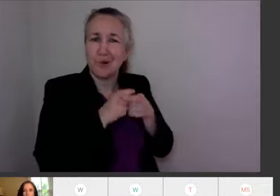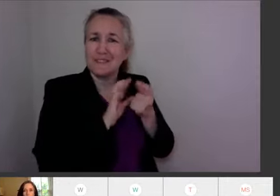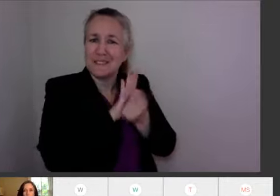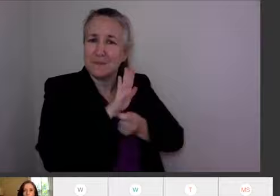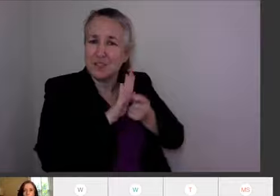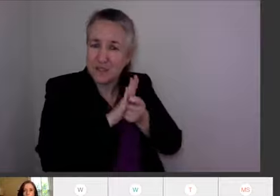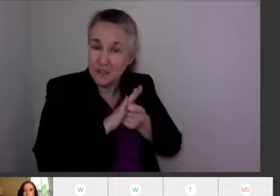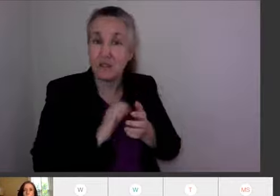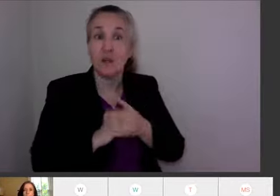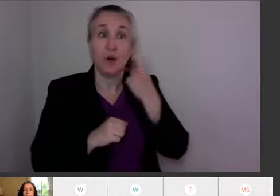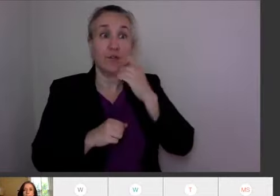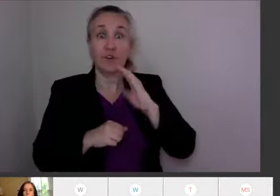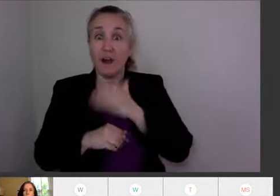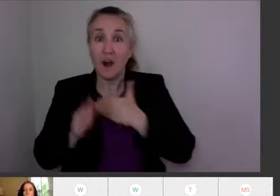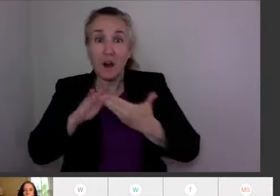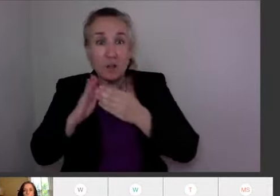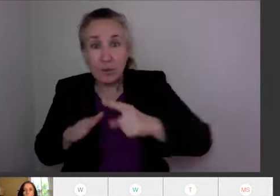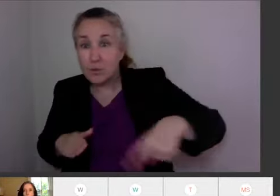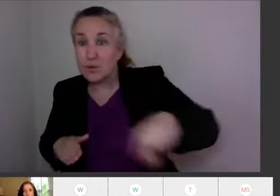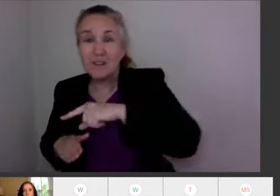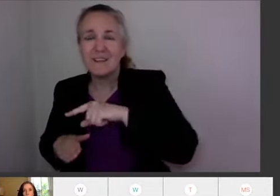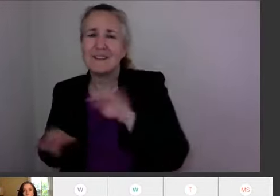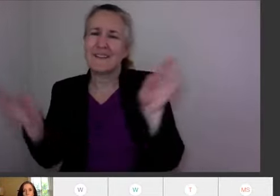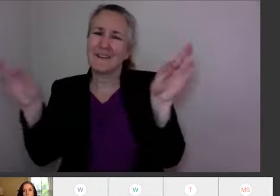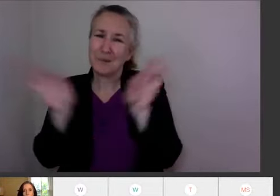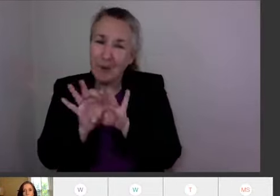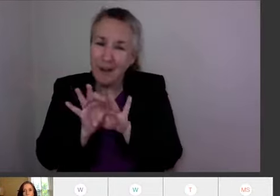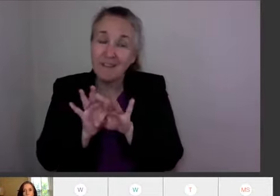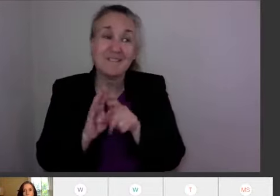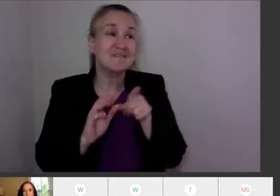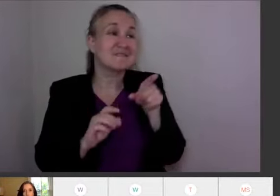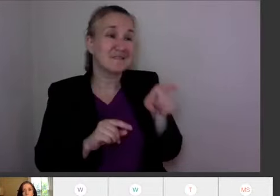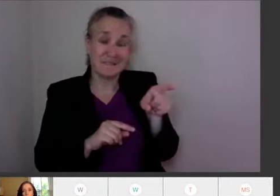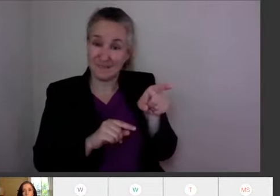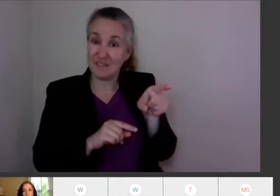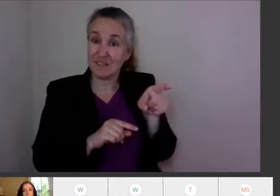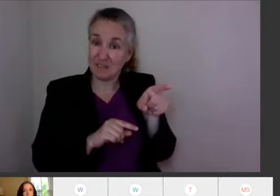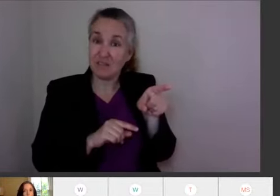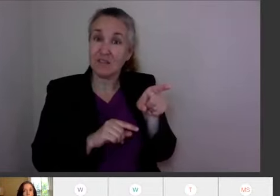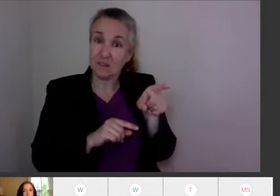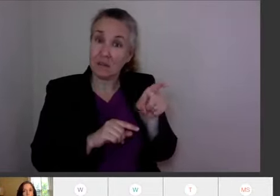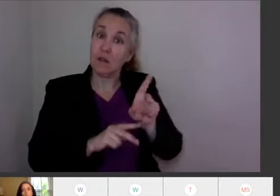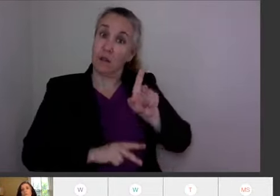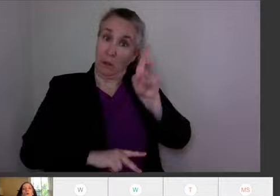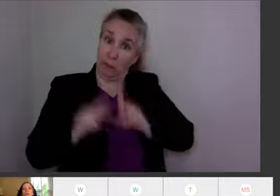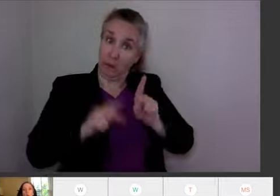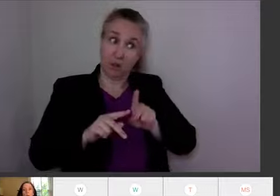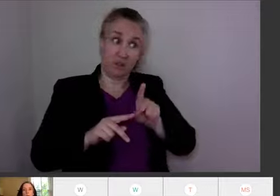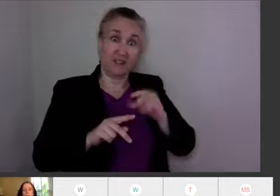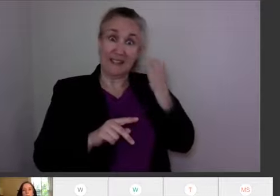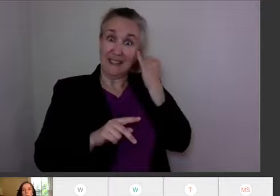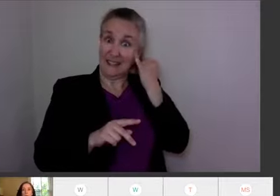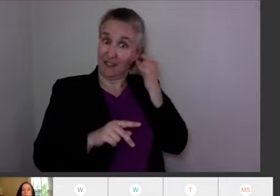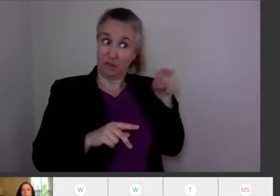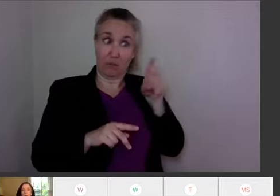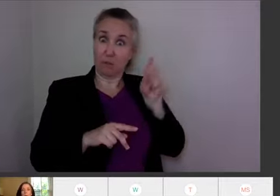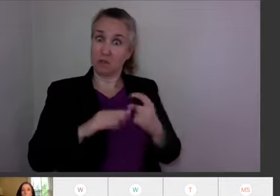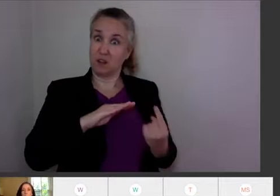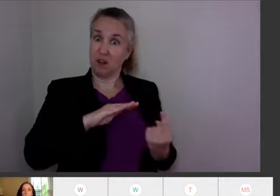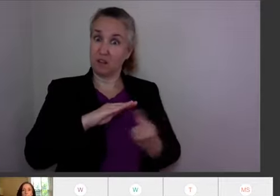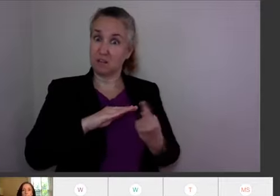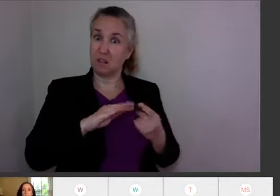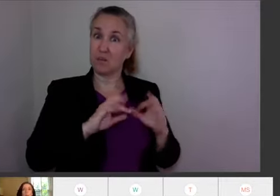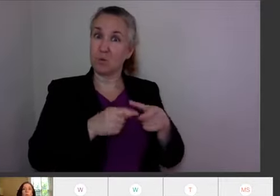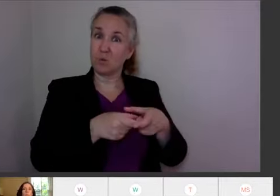everyone in our community, need those individuals who must go into isolation or quarantine because they're